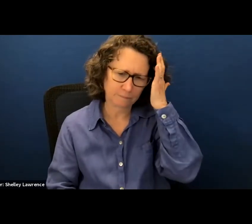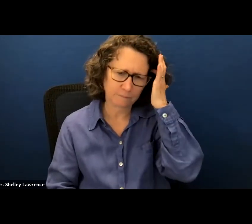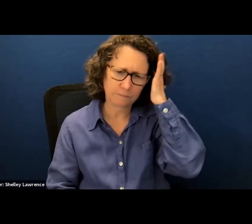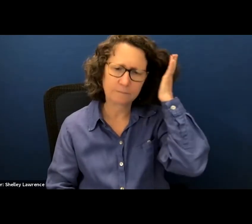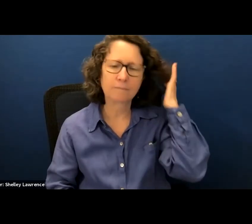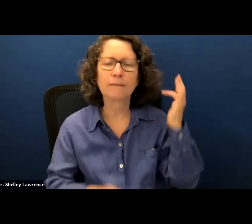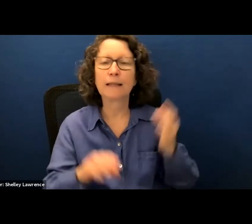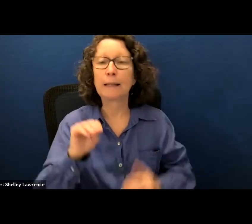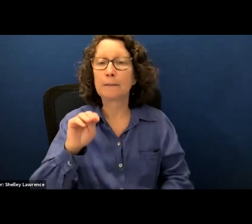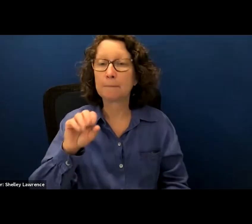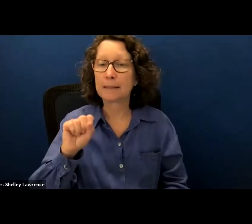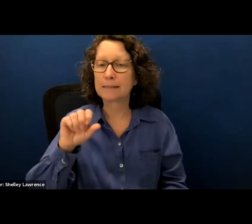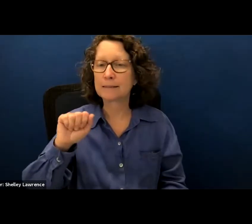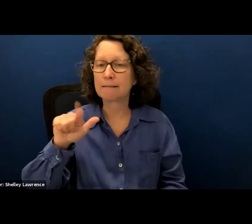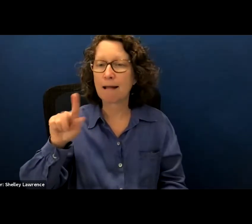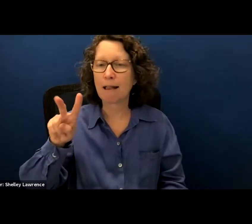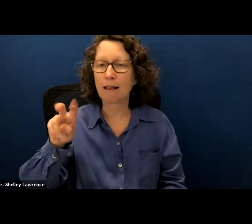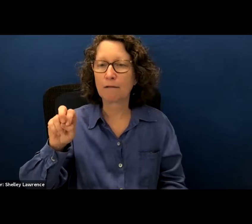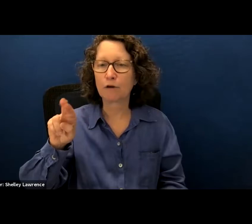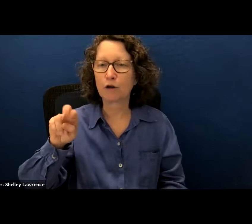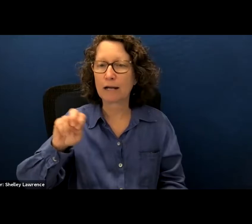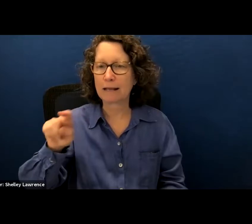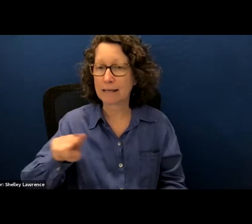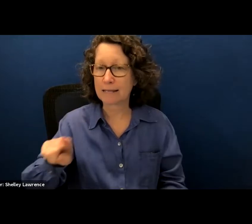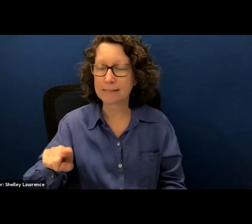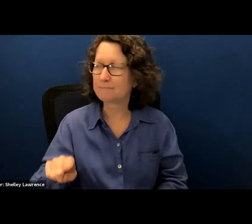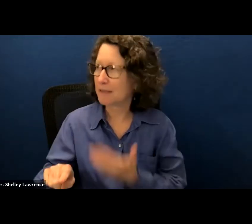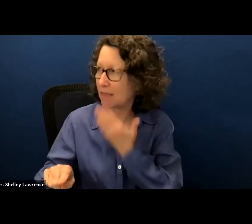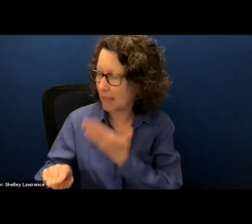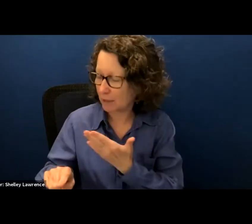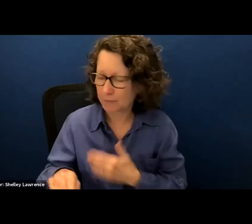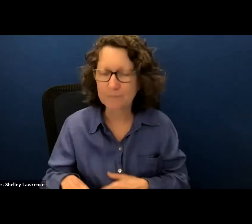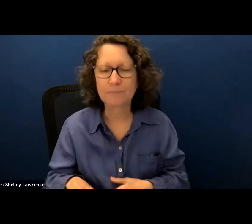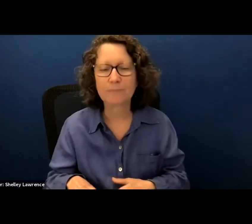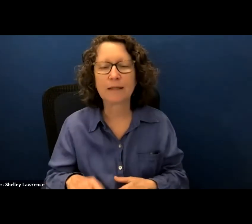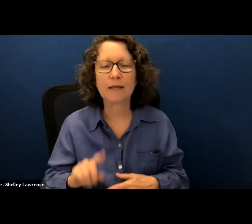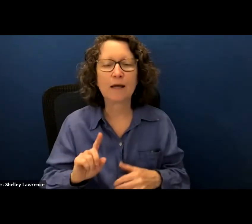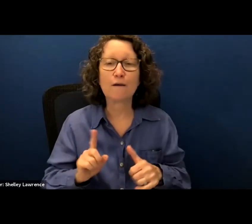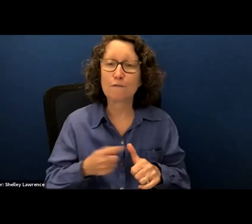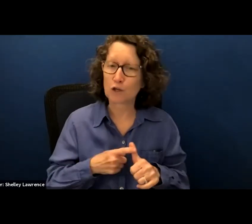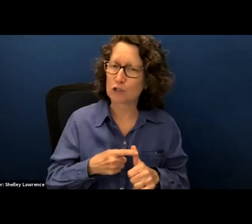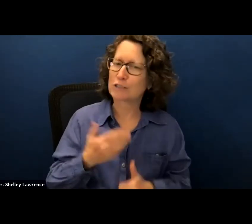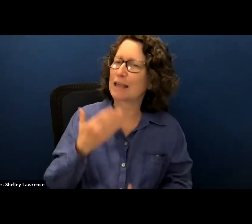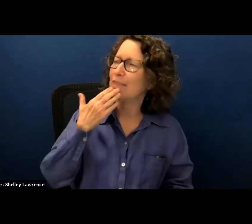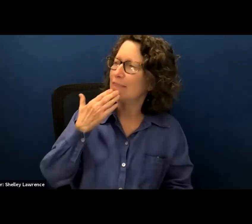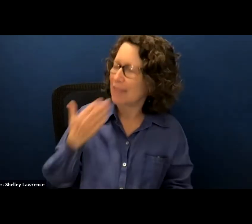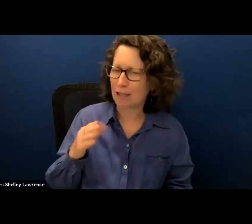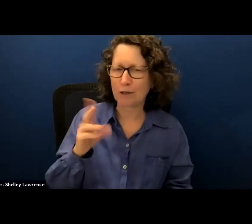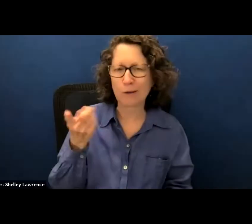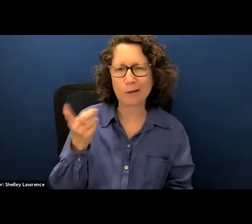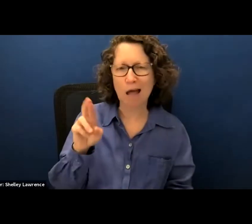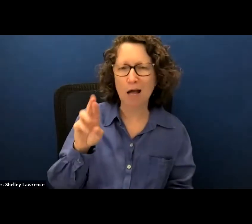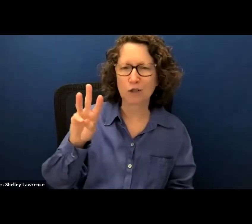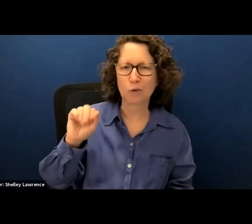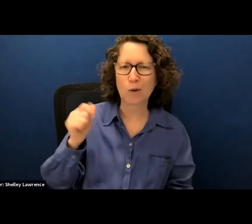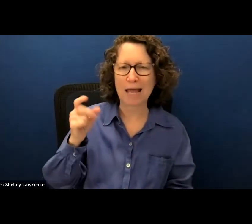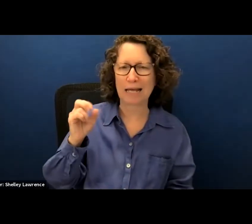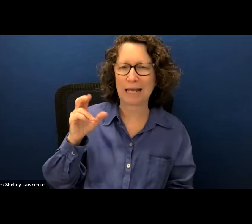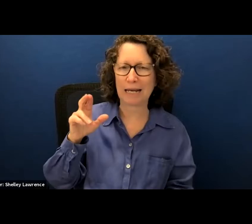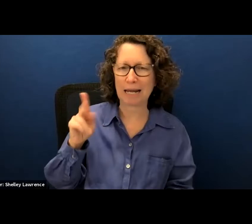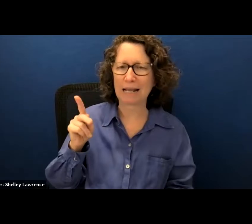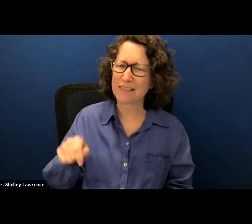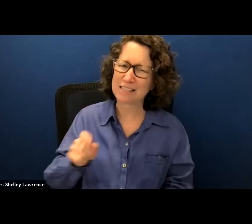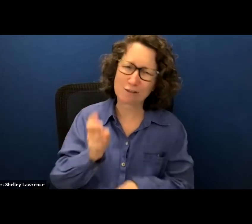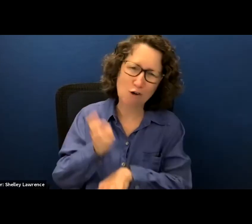Ms. Alvarez? Thank you. Well, first of all, thank you, Dr. Wagenet. I mean, this is not only a